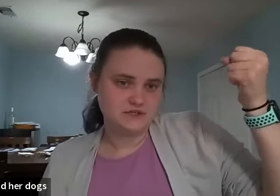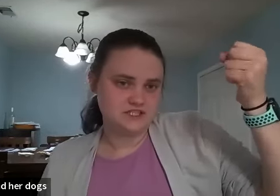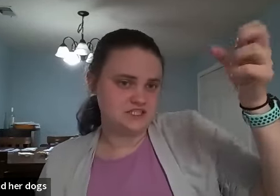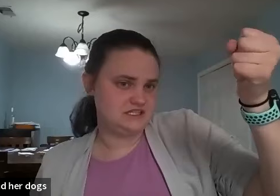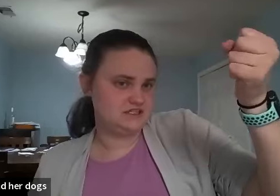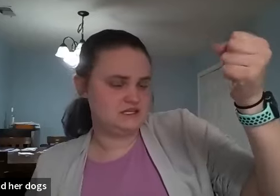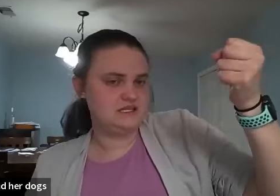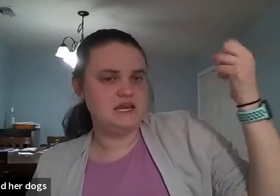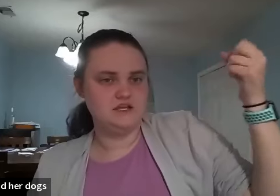which is just like squeezing it. And